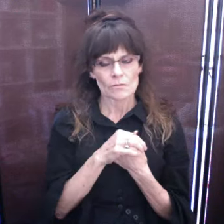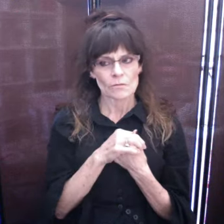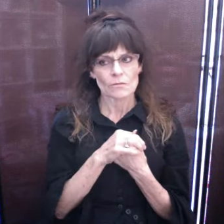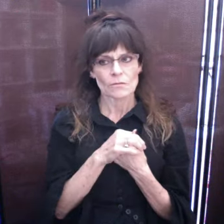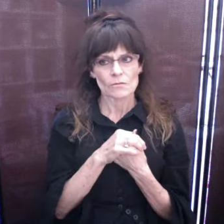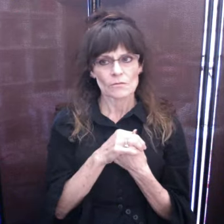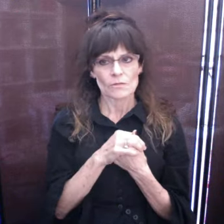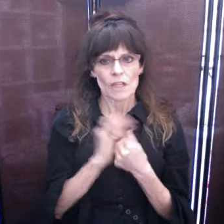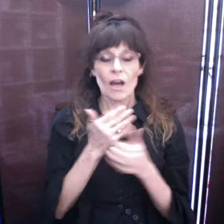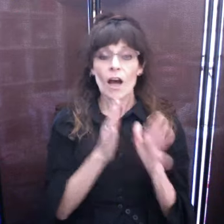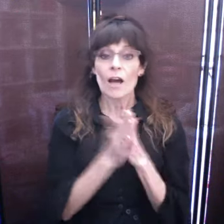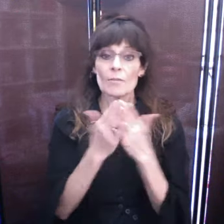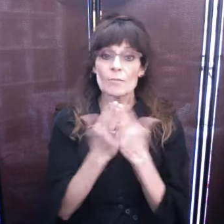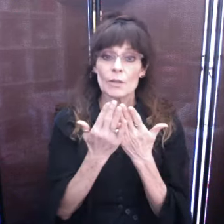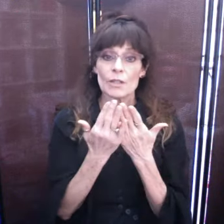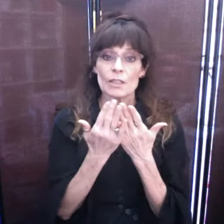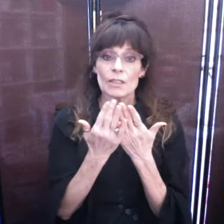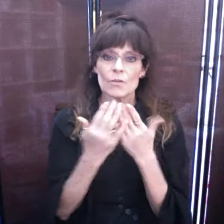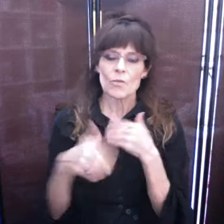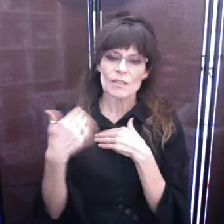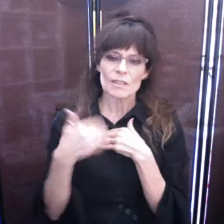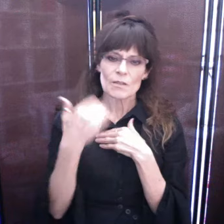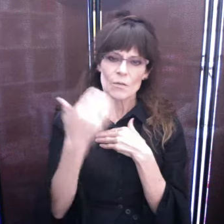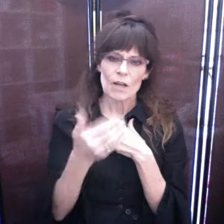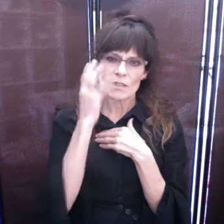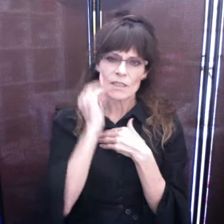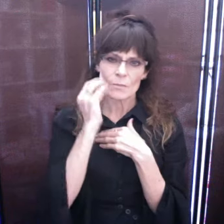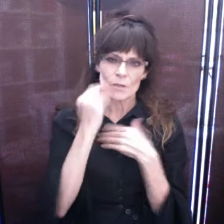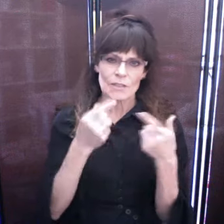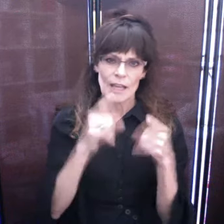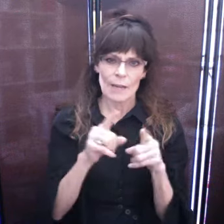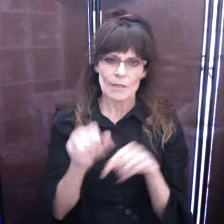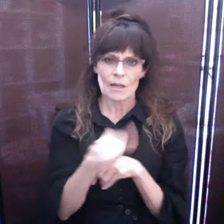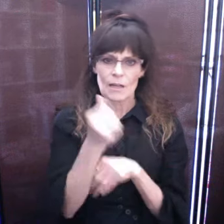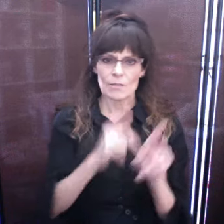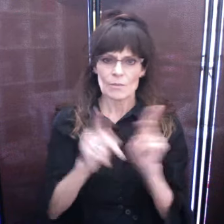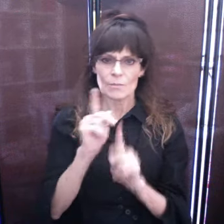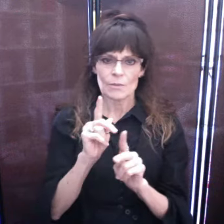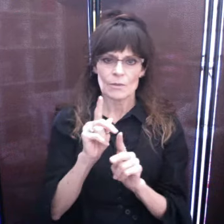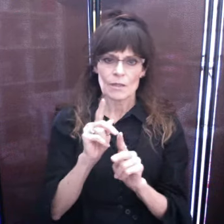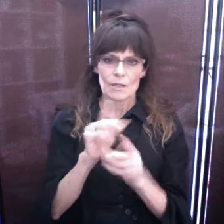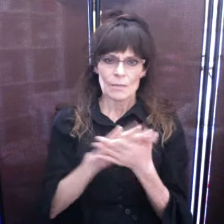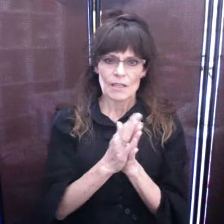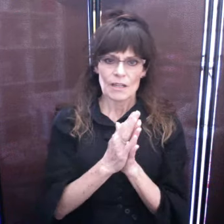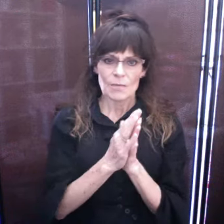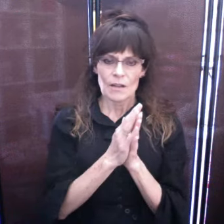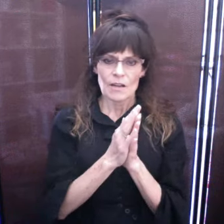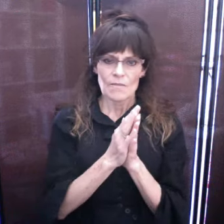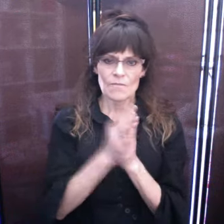Our book says here and there, once in a while, these experiences happen that to other people become phenomena. Ideas, attitudes, and emotions are displaced, and a